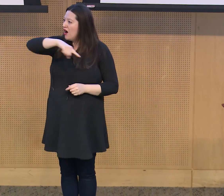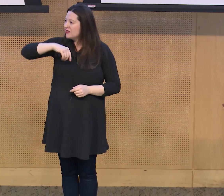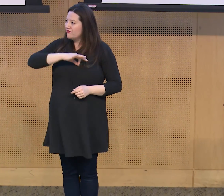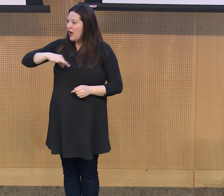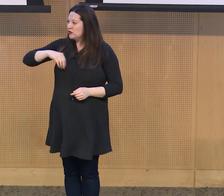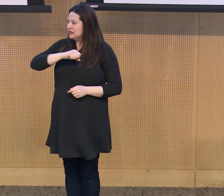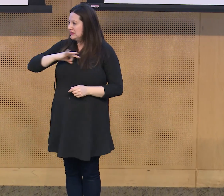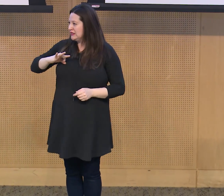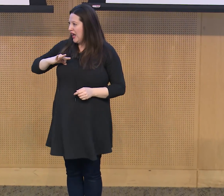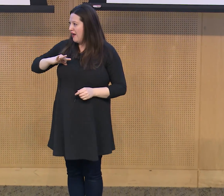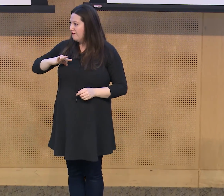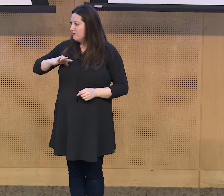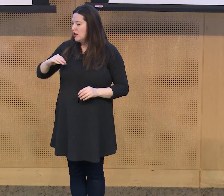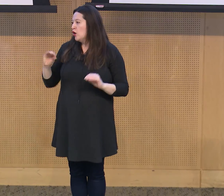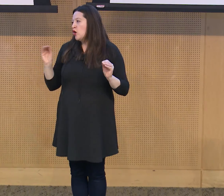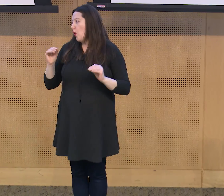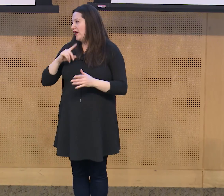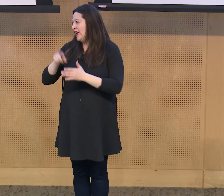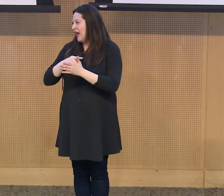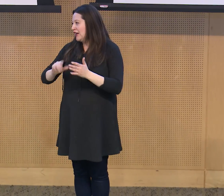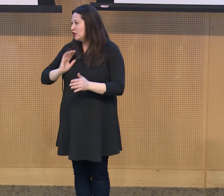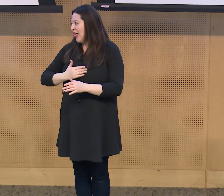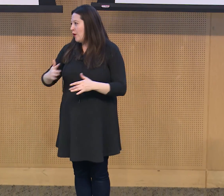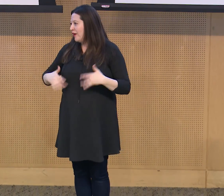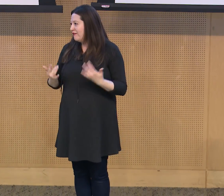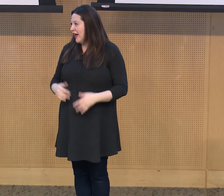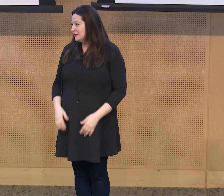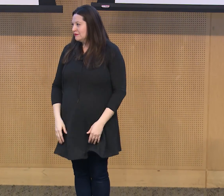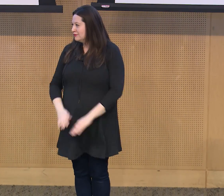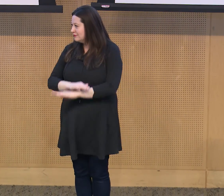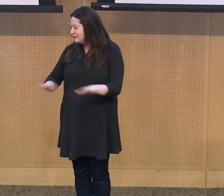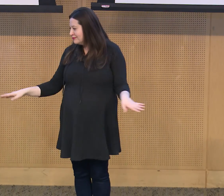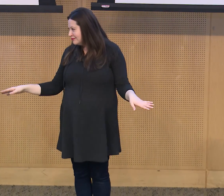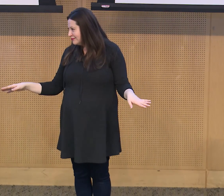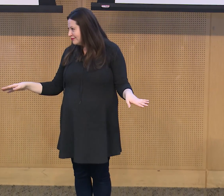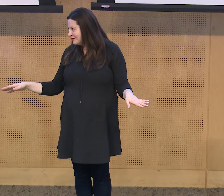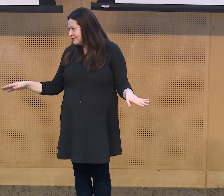EVR changed to EMS for faculty staff. No one can cancel our events.